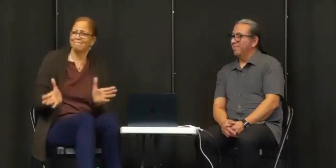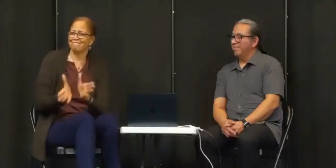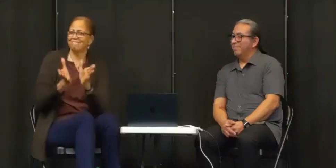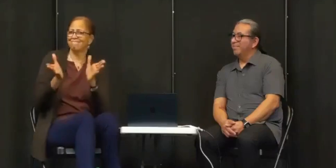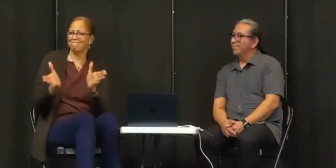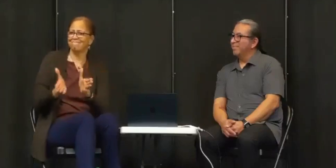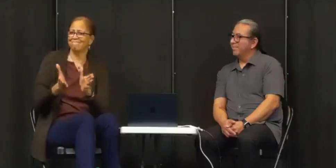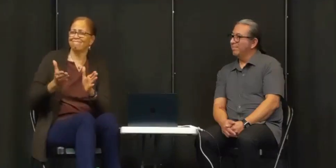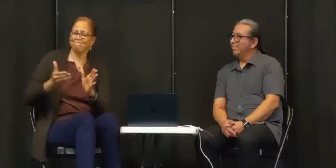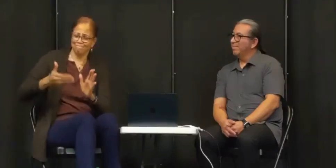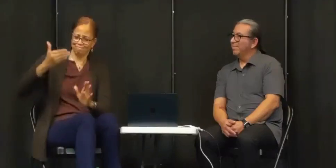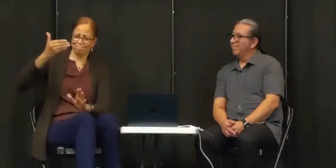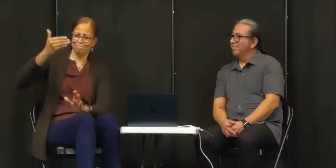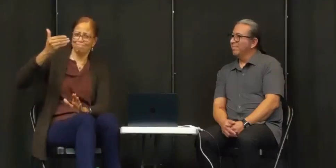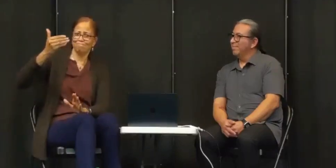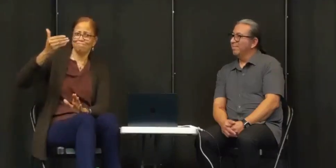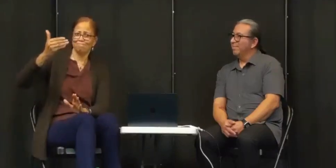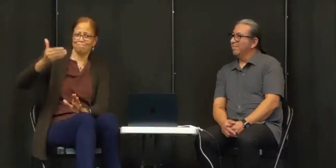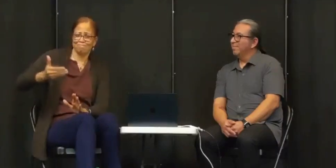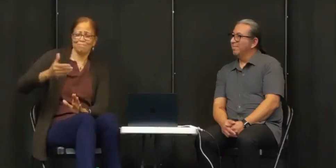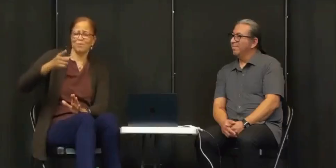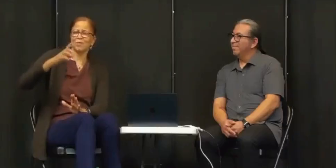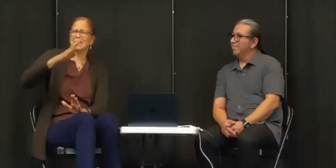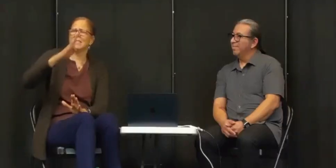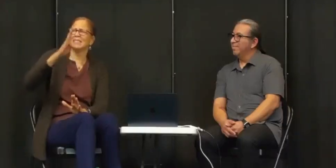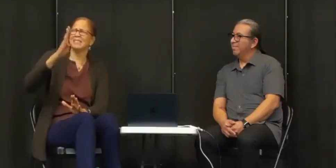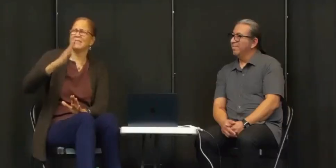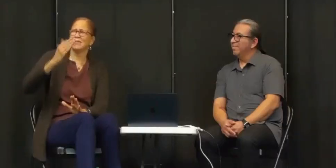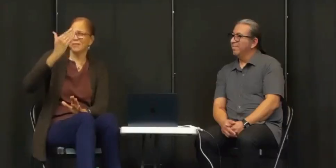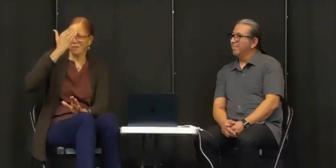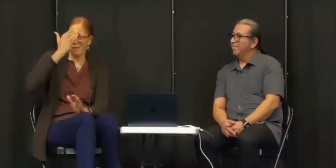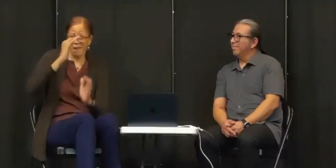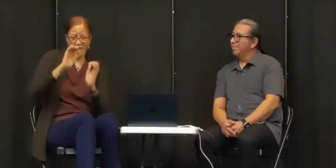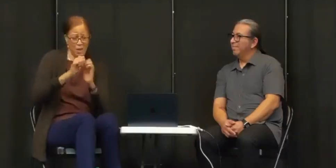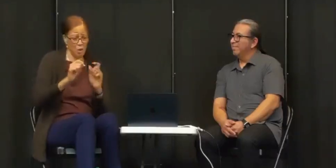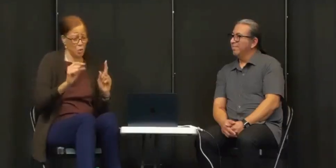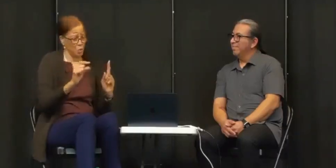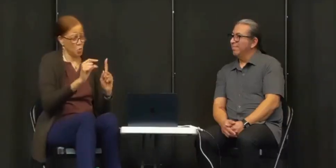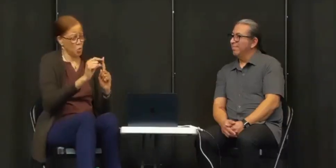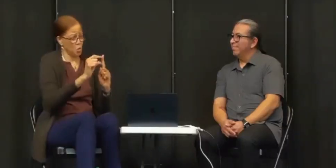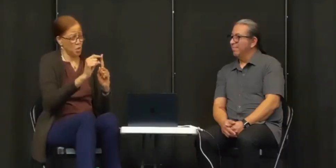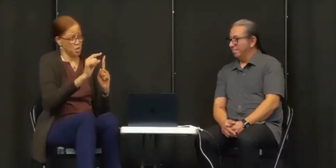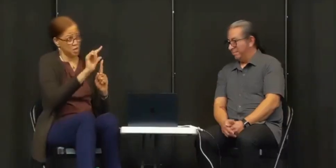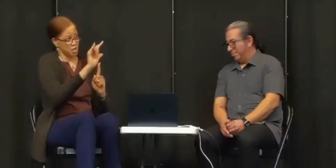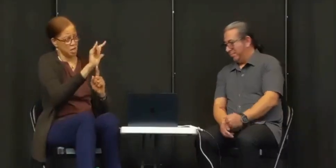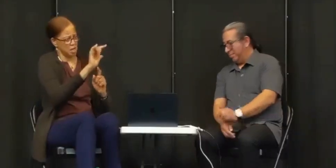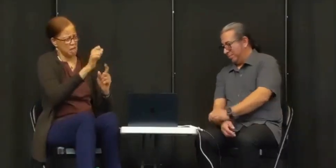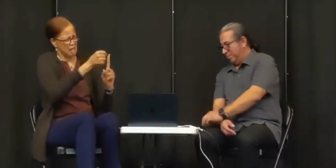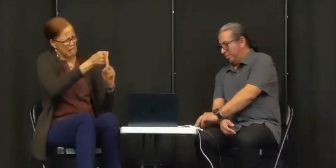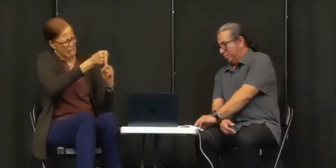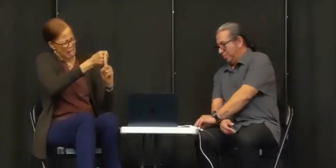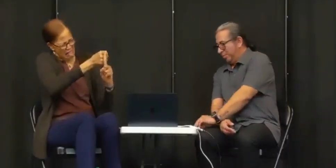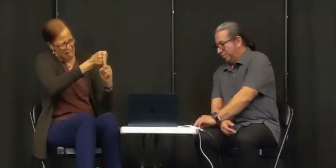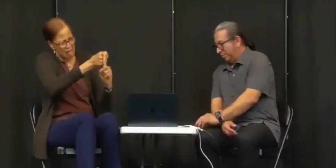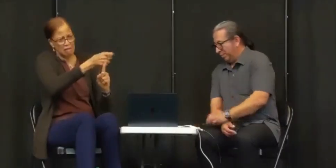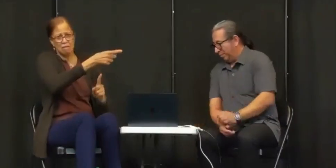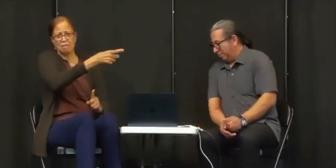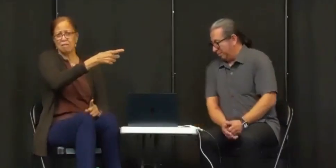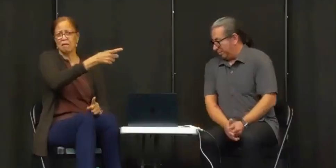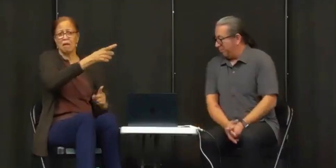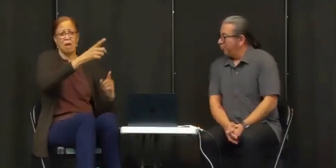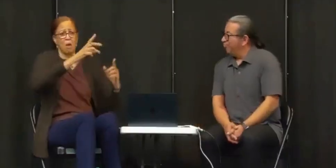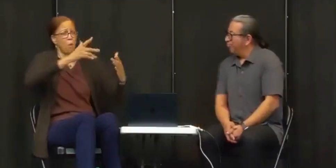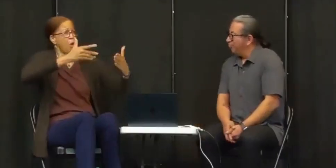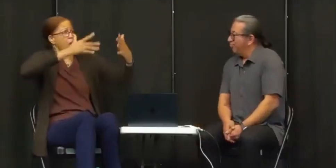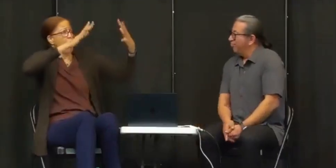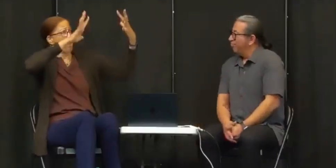to give that love and express it. Because you just never know how that word is going